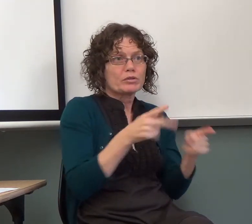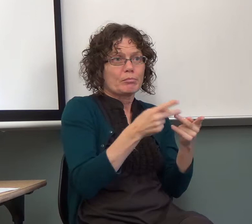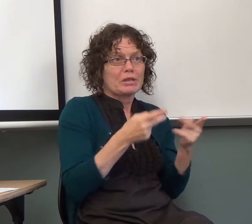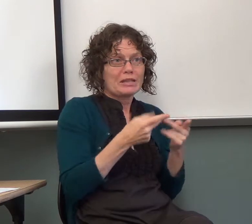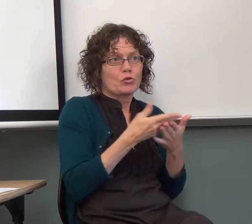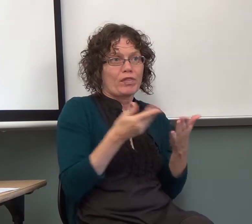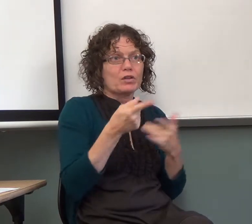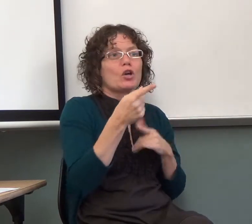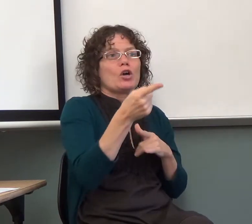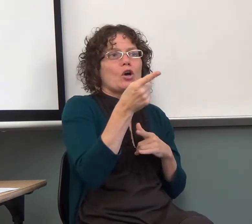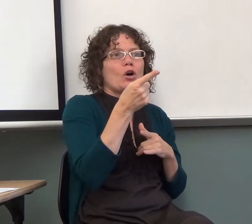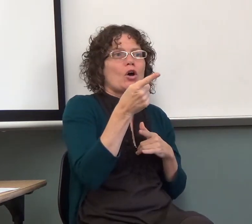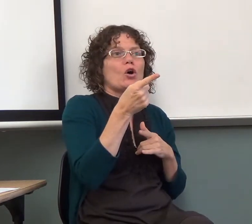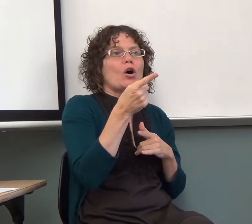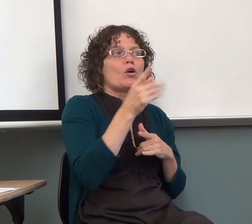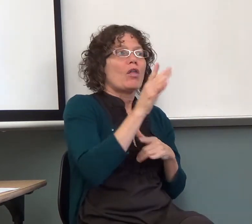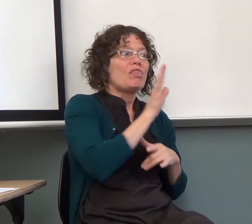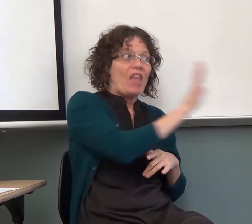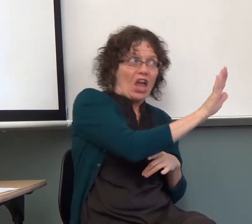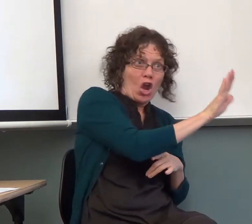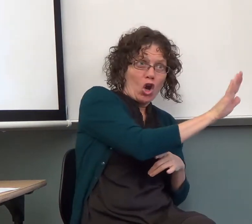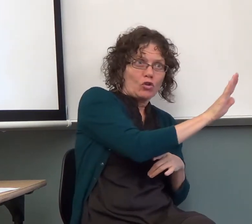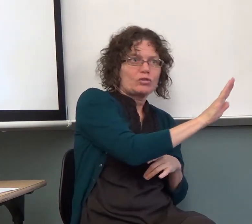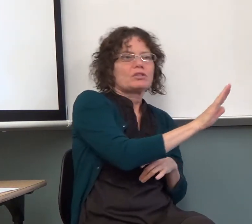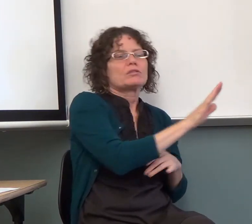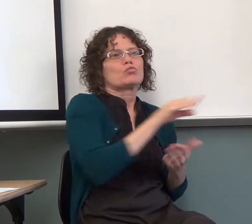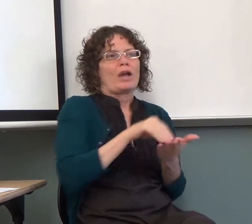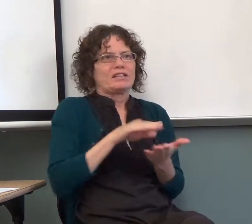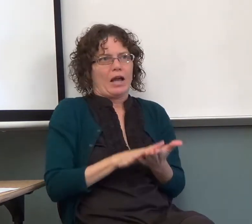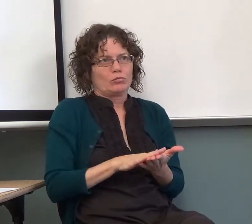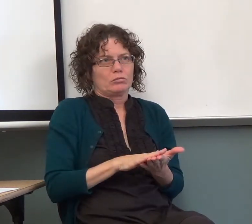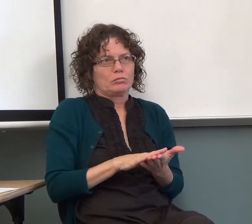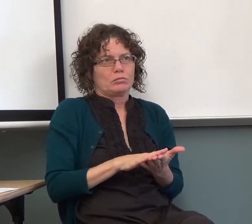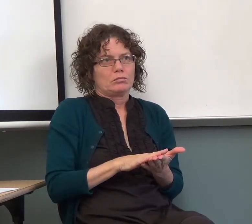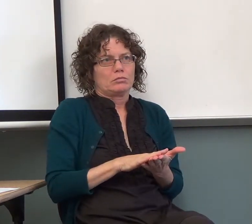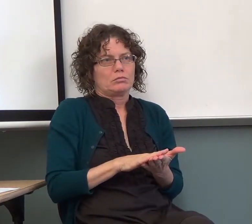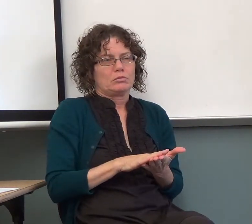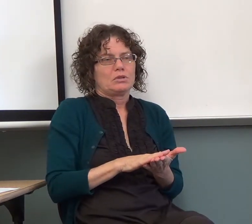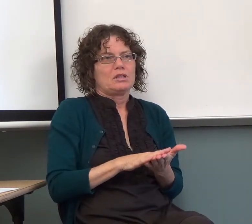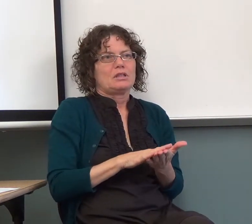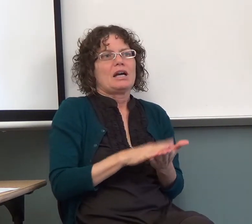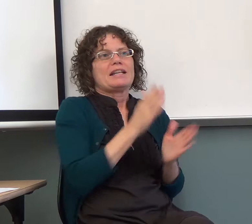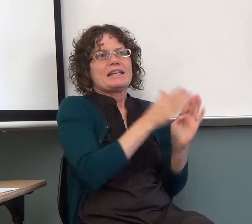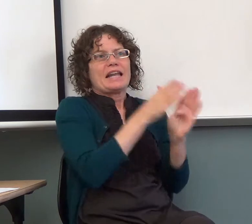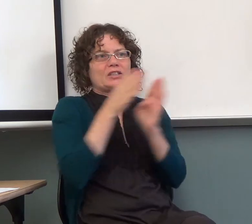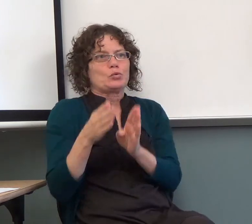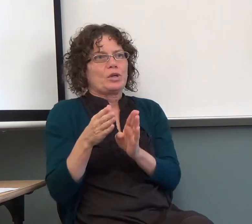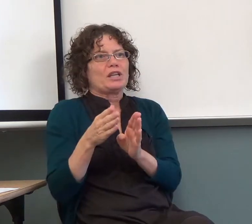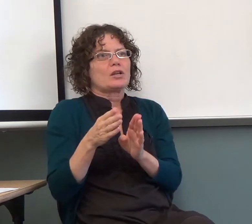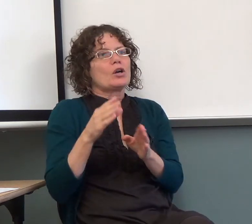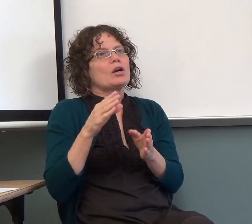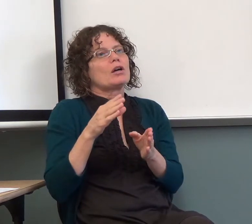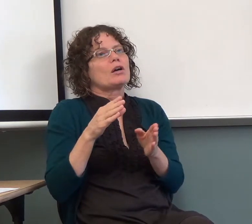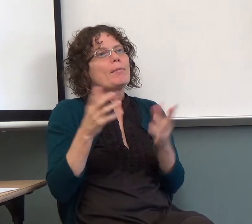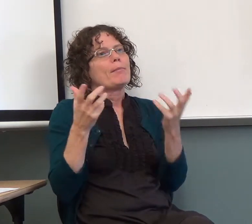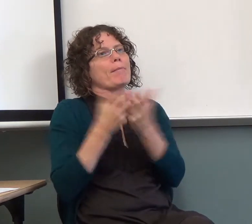your journal. And then next to it, you're going to write the pronoun that goes with it. So article,